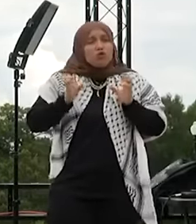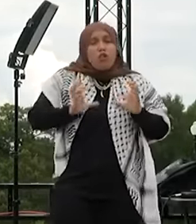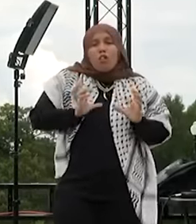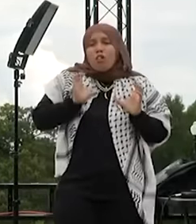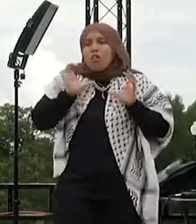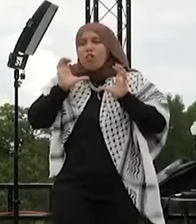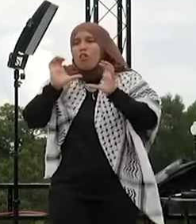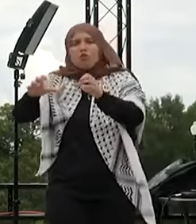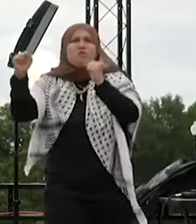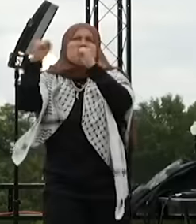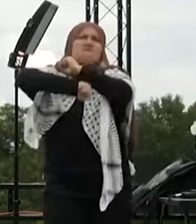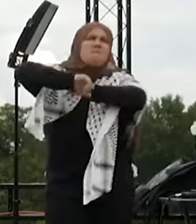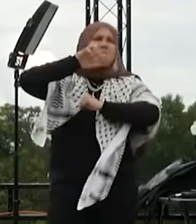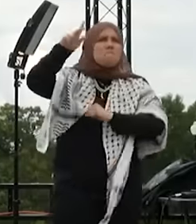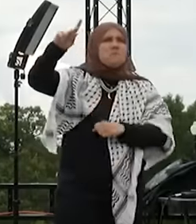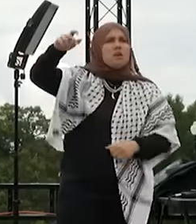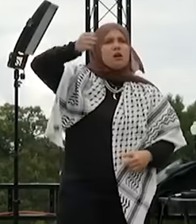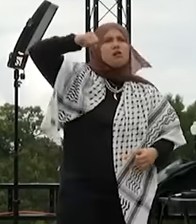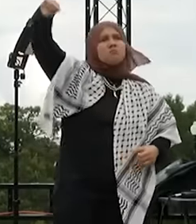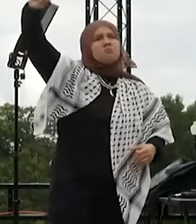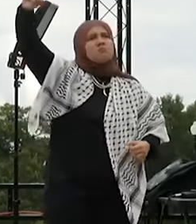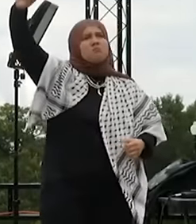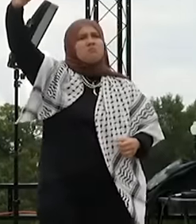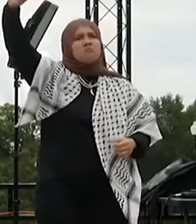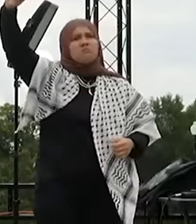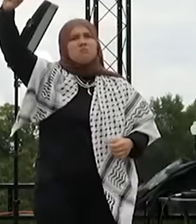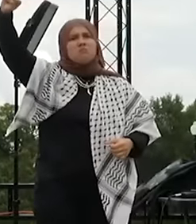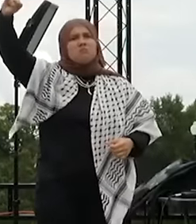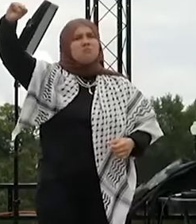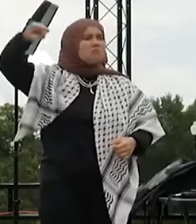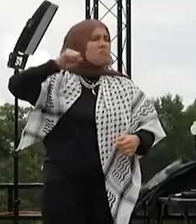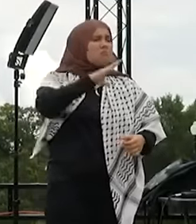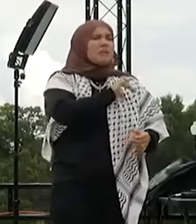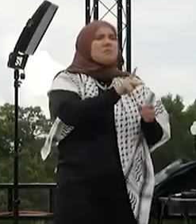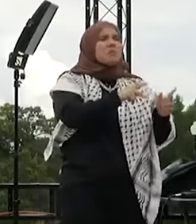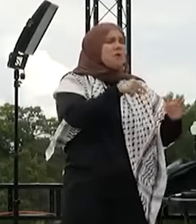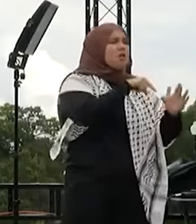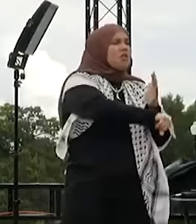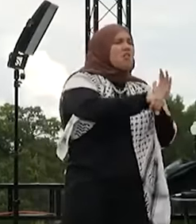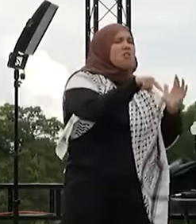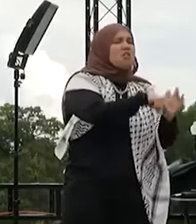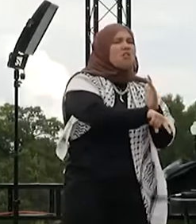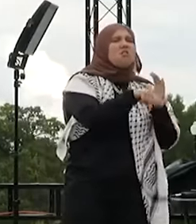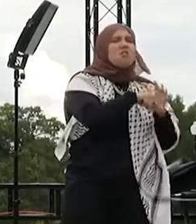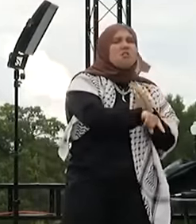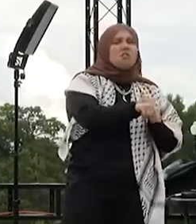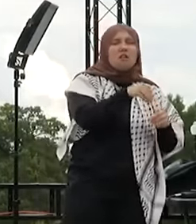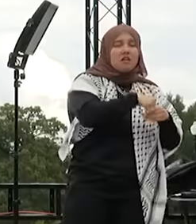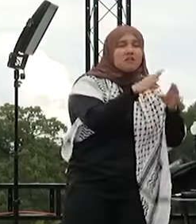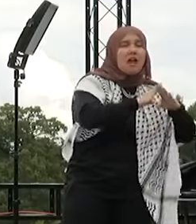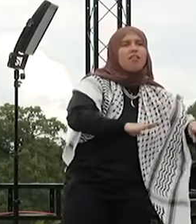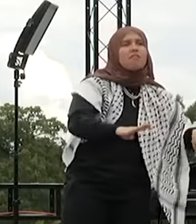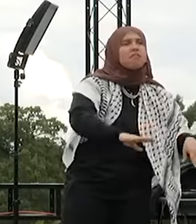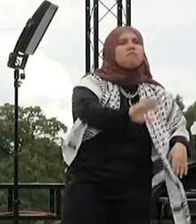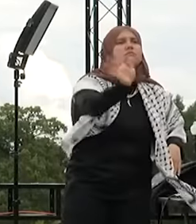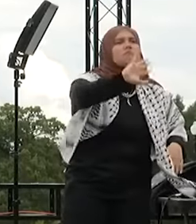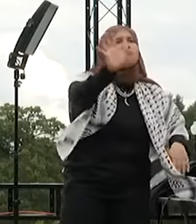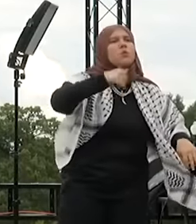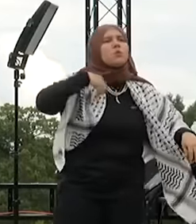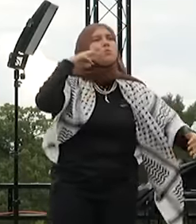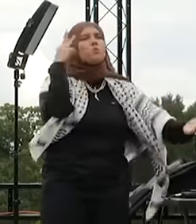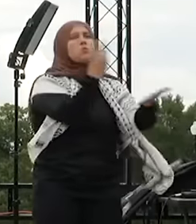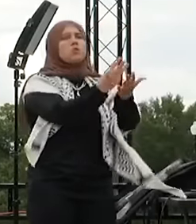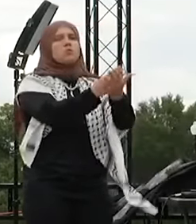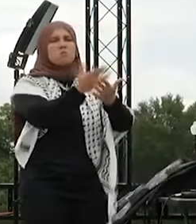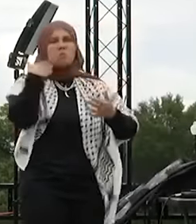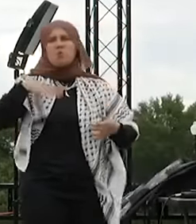fight back so that our brothers and sisters are not slaughtered in silence, because we know that one day we will be called to